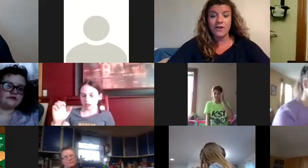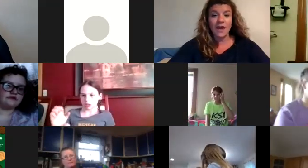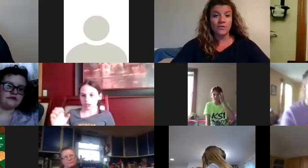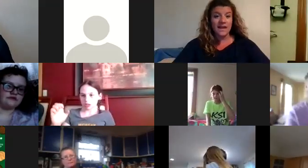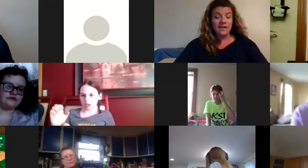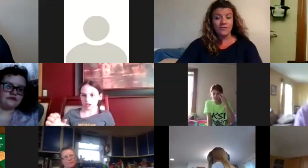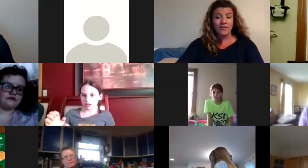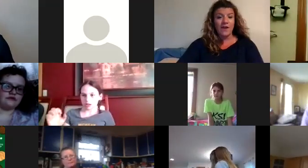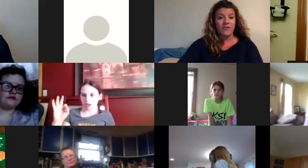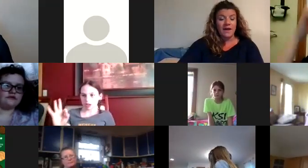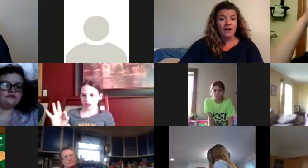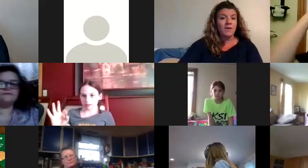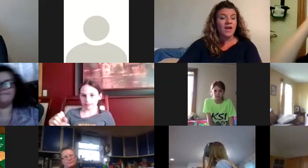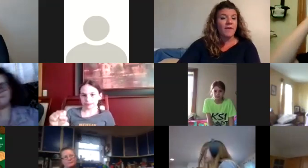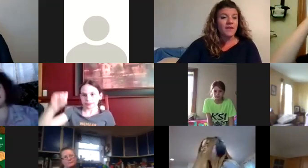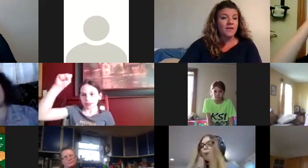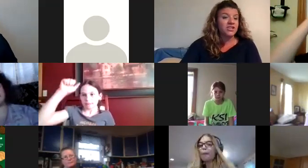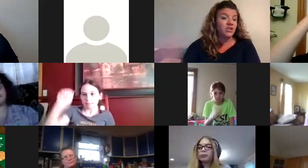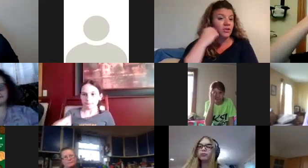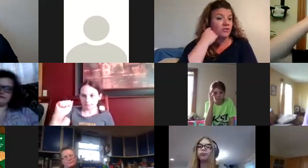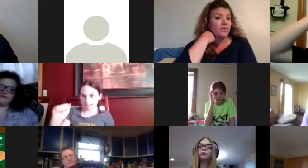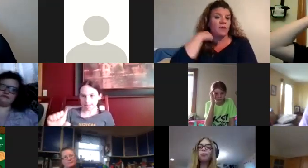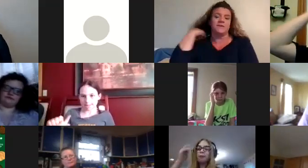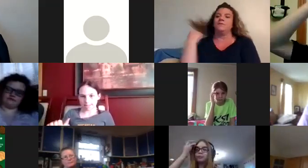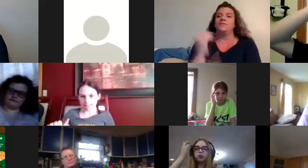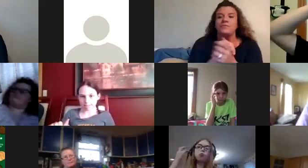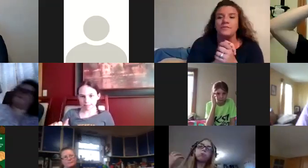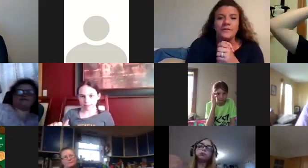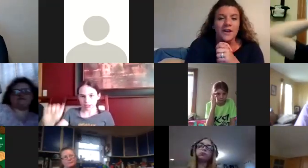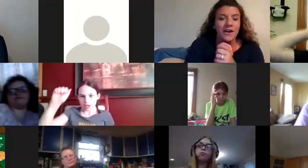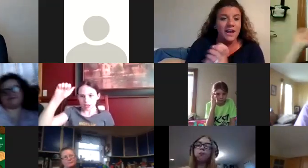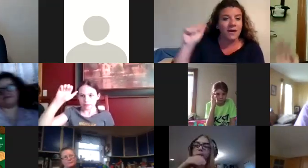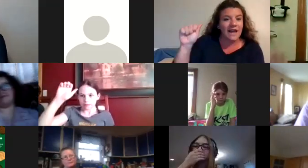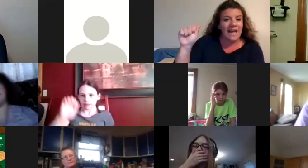Okay, ready for the alphabet? I'll do the alphabet and then Jen, you can do the promise. Okay. All right, we got A,